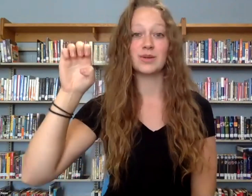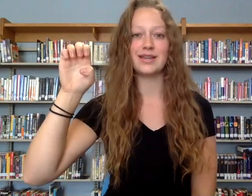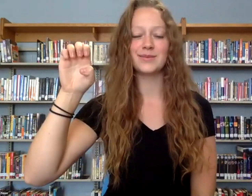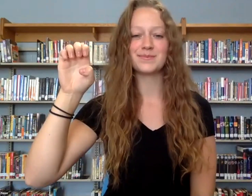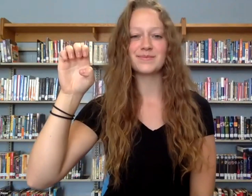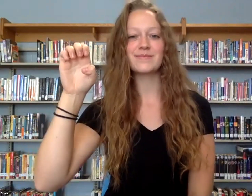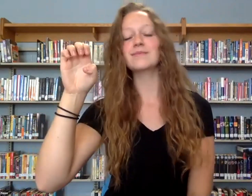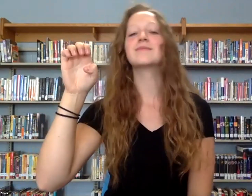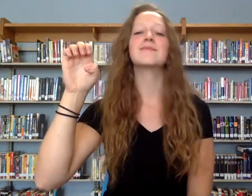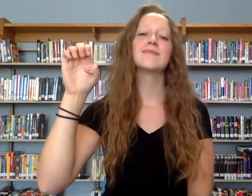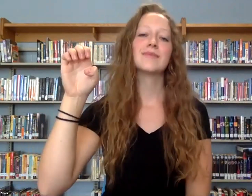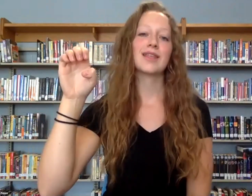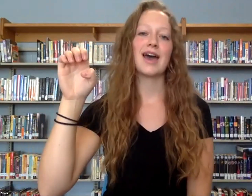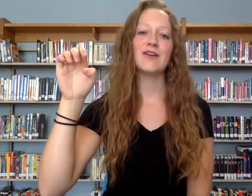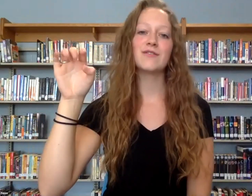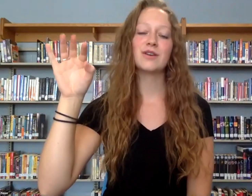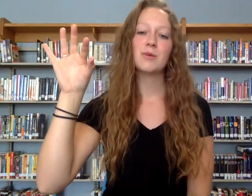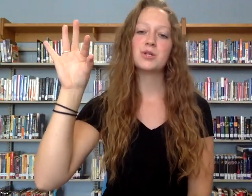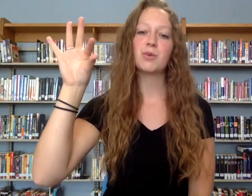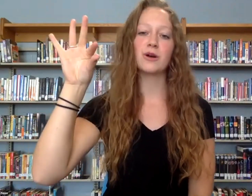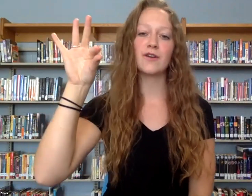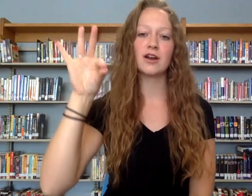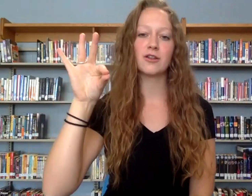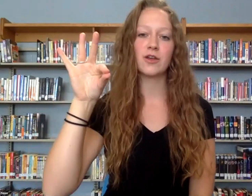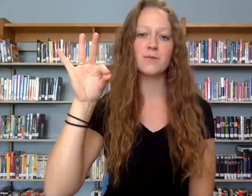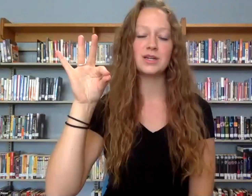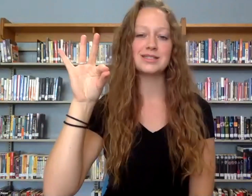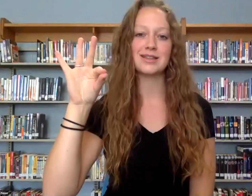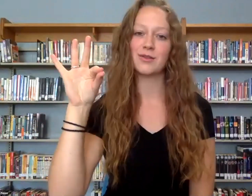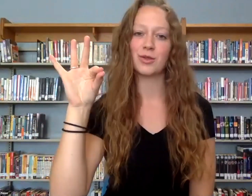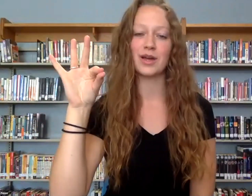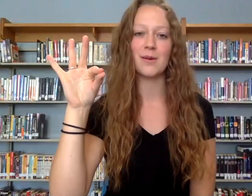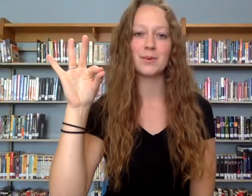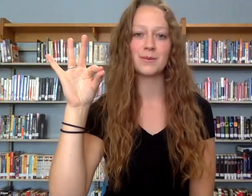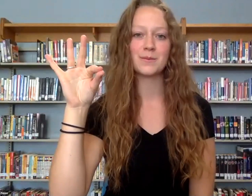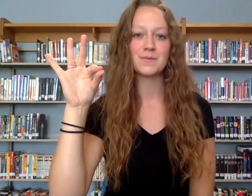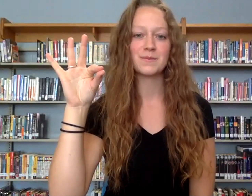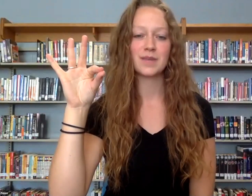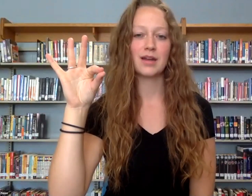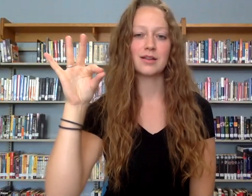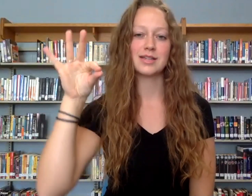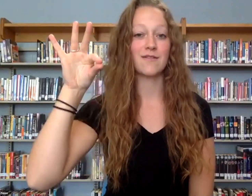E. F, put your pointer finger on your thumb and stick the other 3 up. Kind of looks like a